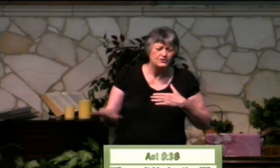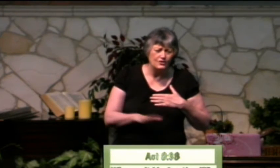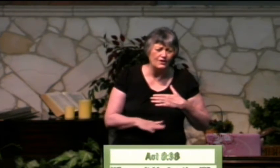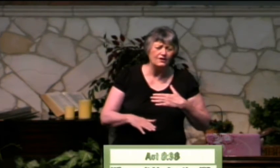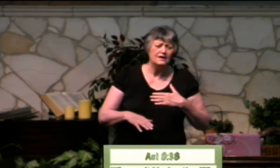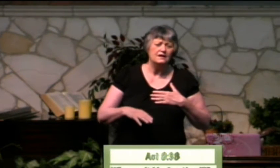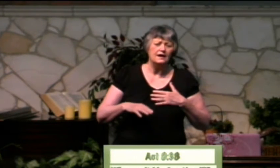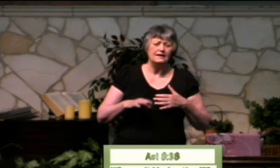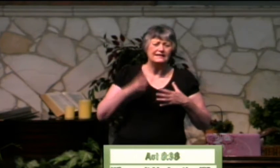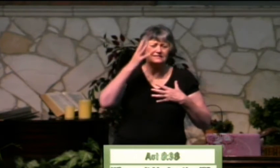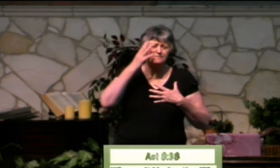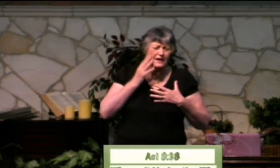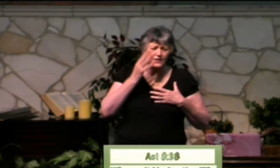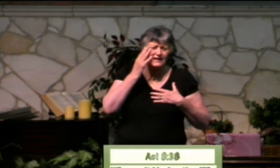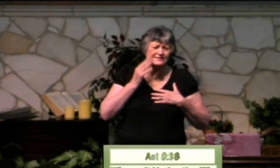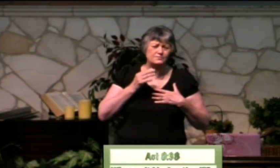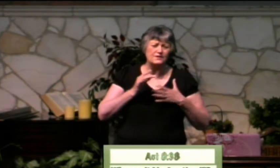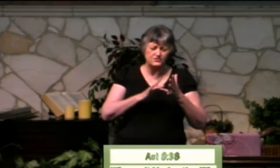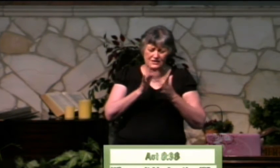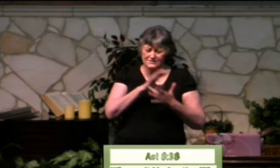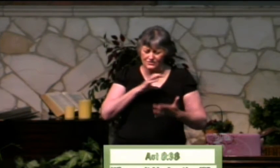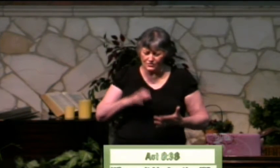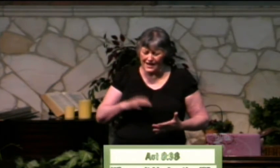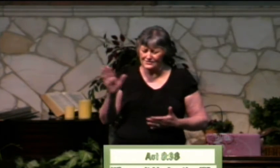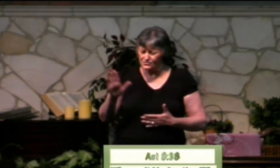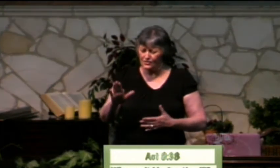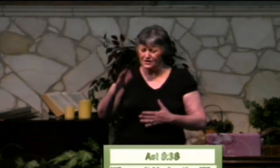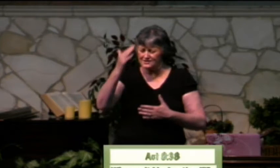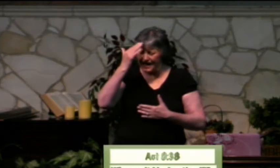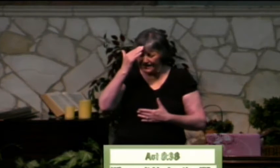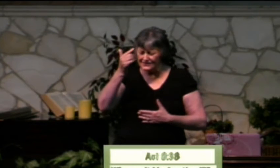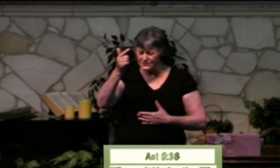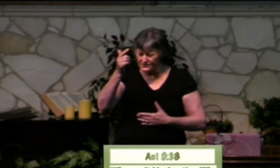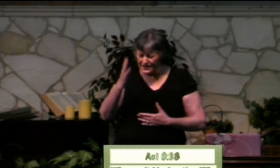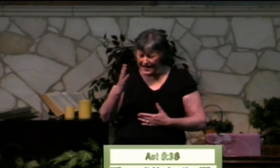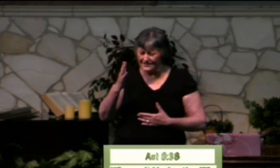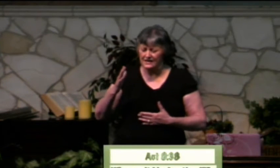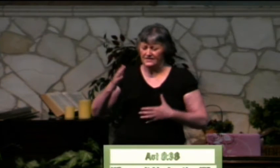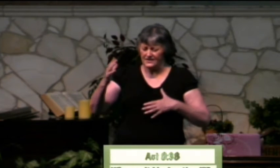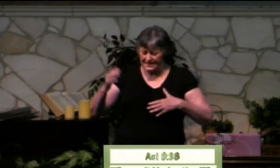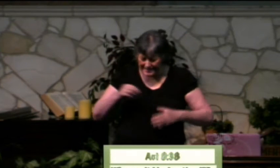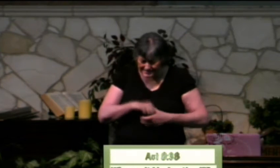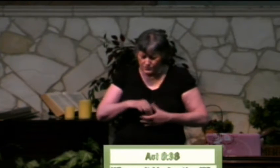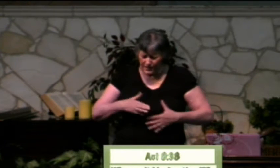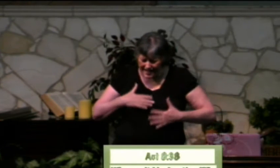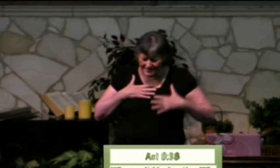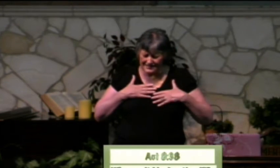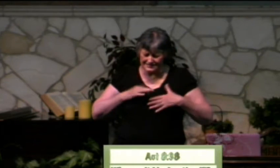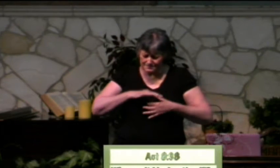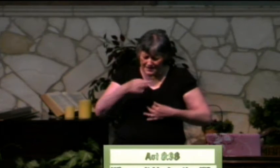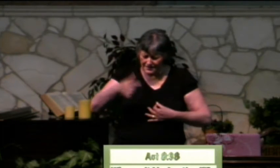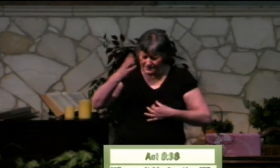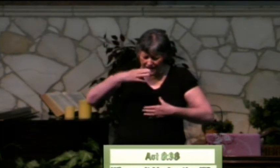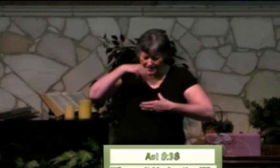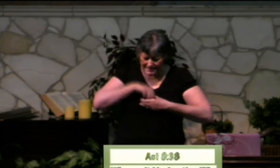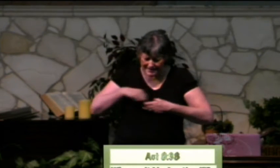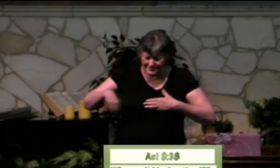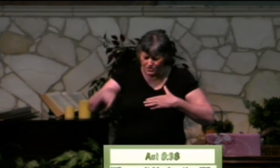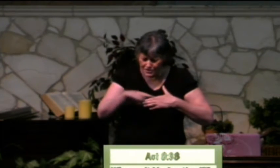Your experience with Jesus Christ, your knowledge of God, the indwelling Spirit of God in you,